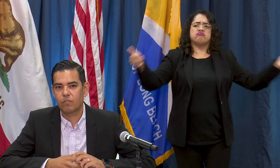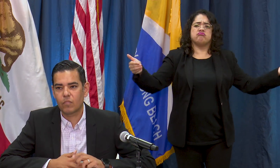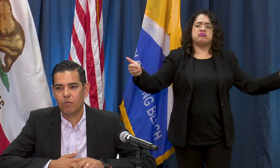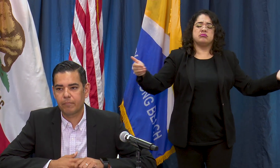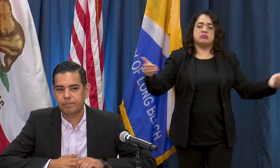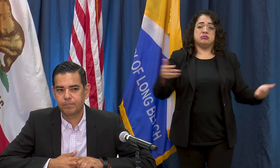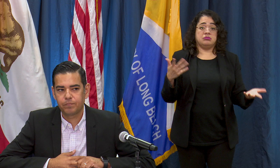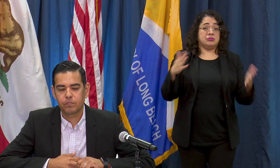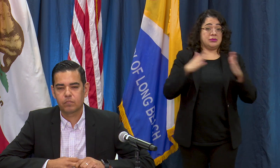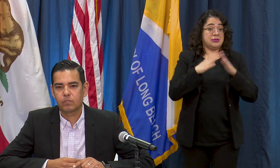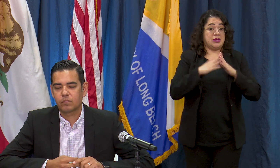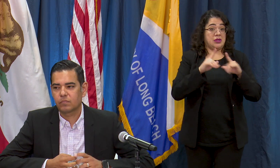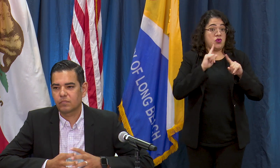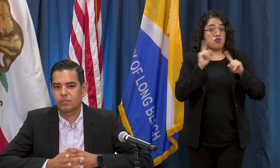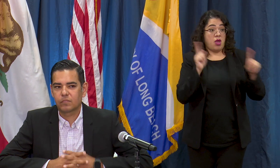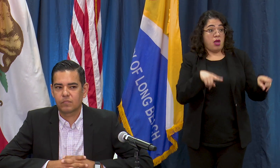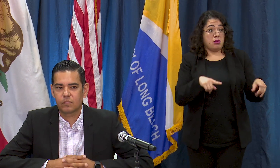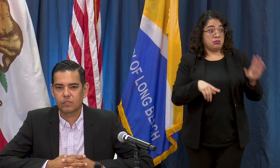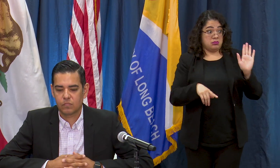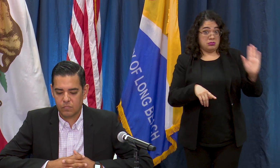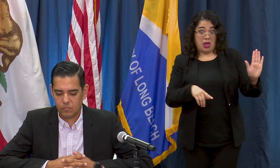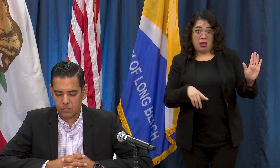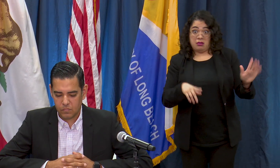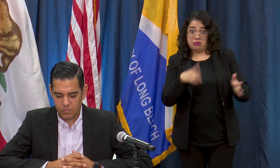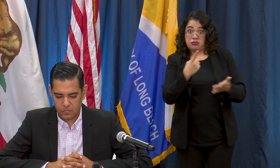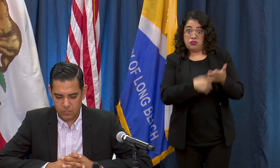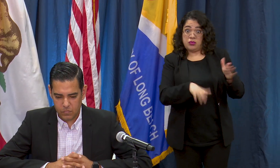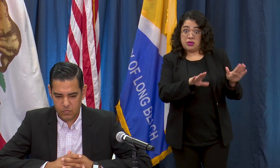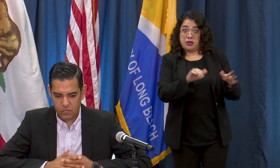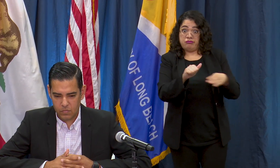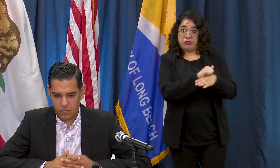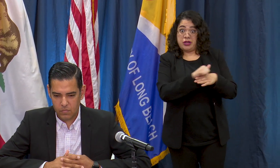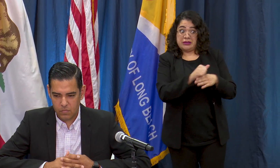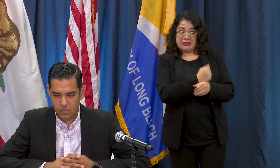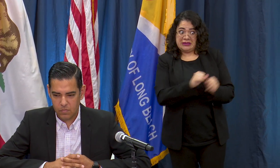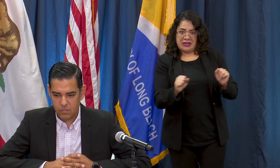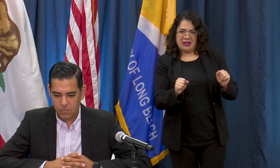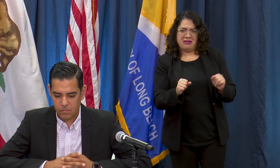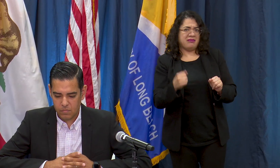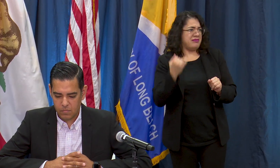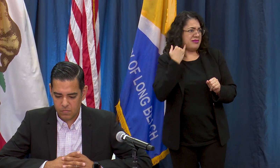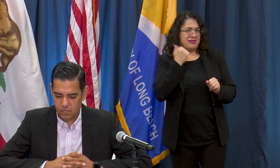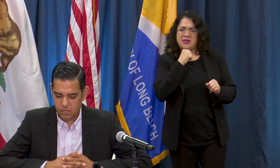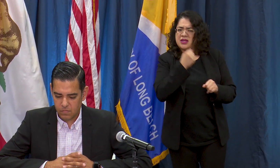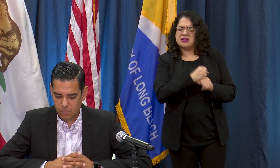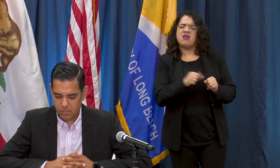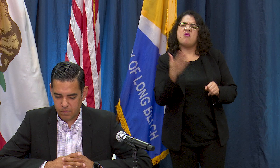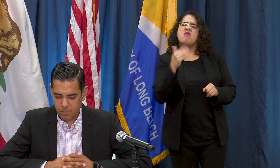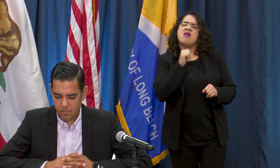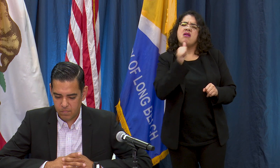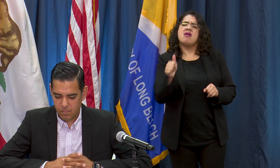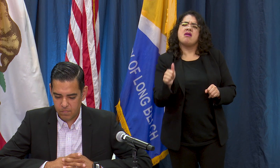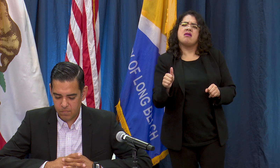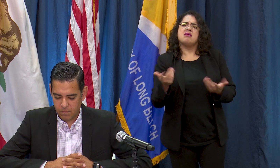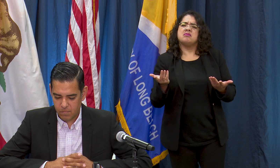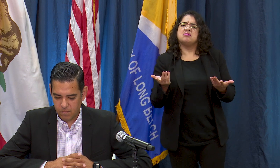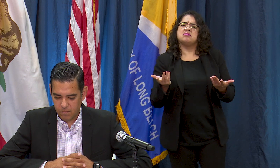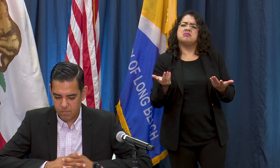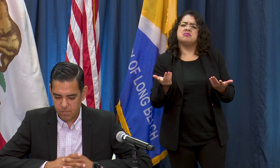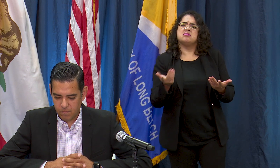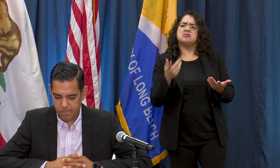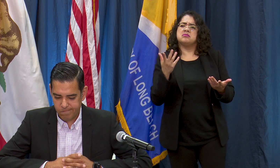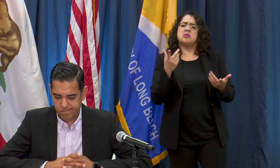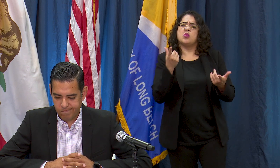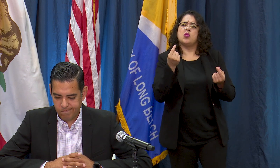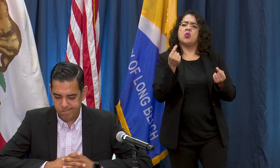city's reaction to that. Is what they did safe? If it wasn't, why not? And what, if any, enforcement action will be taken